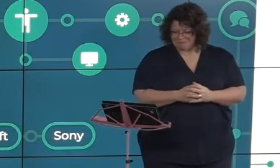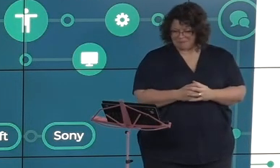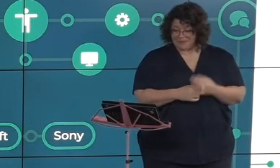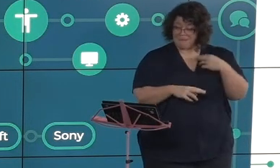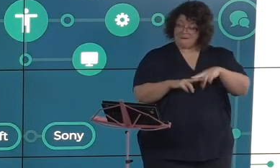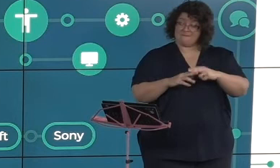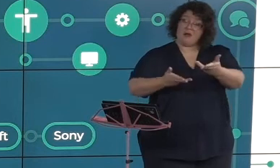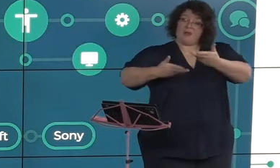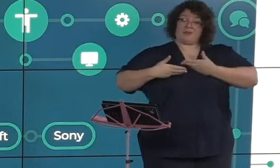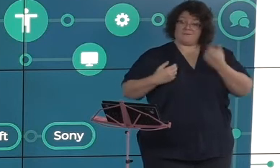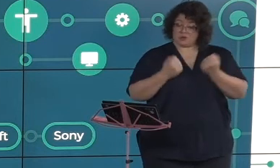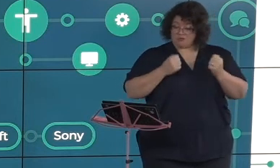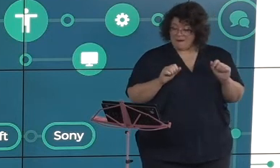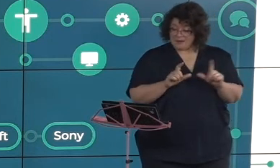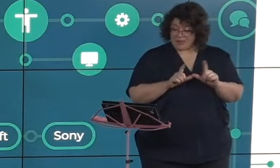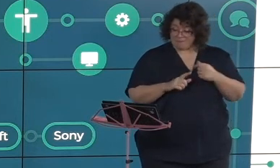blind or registered blind.